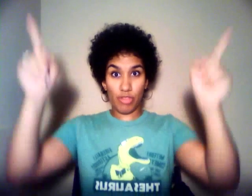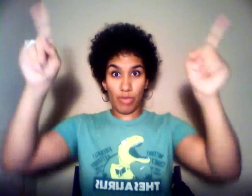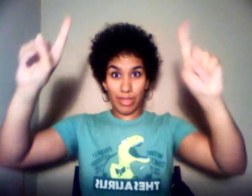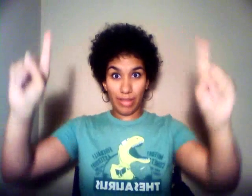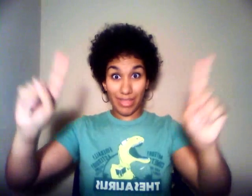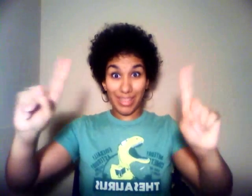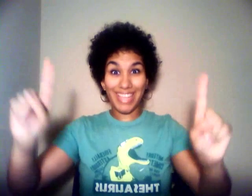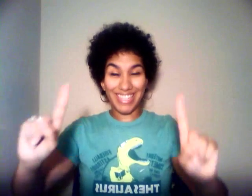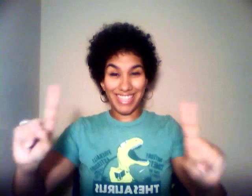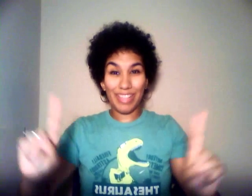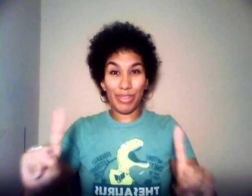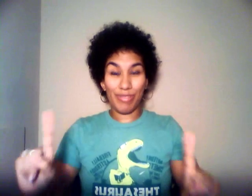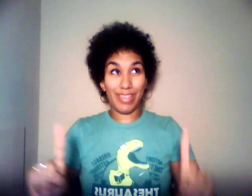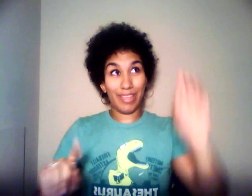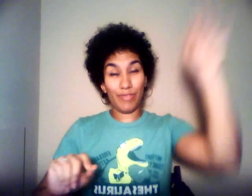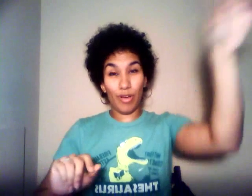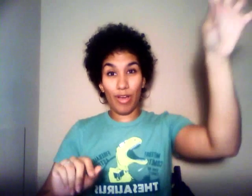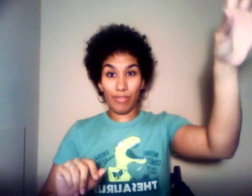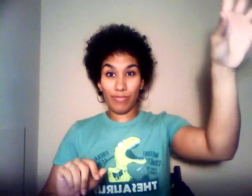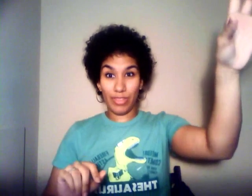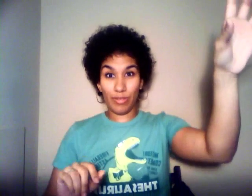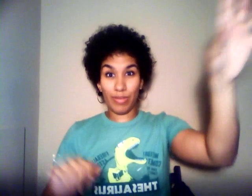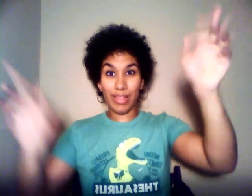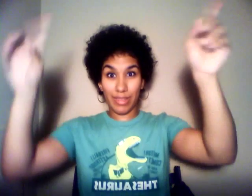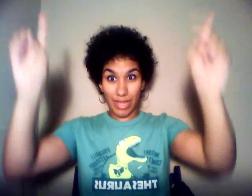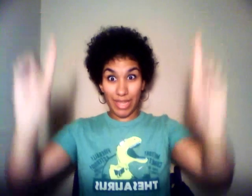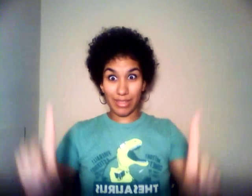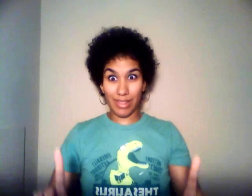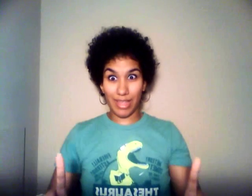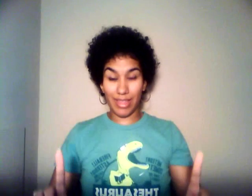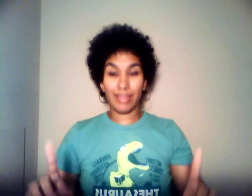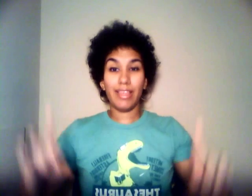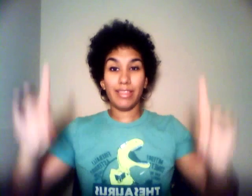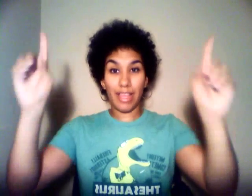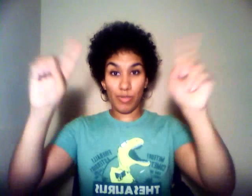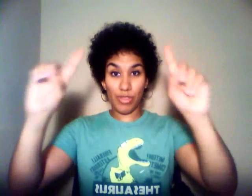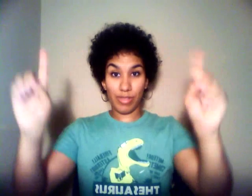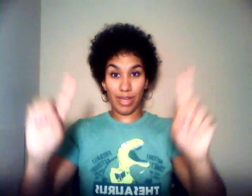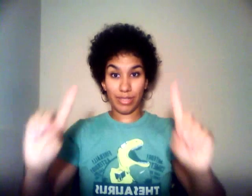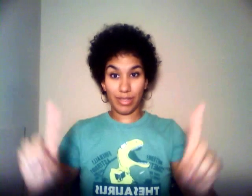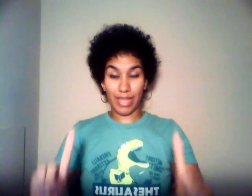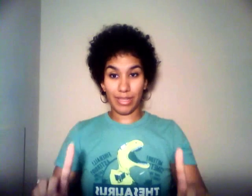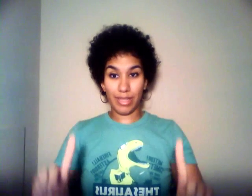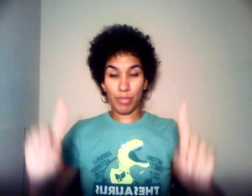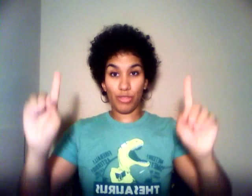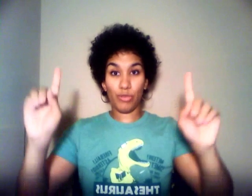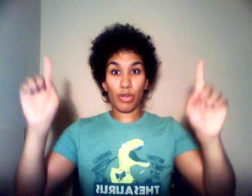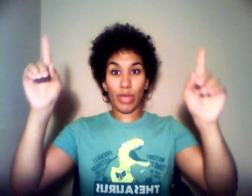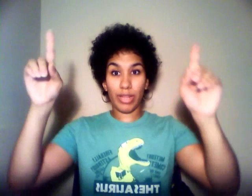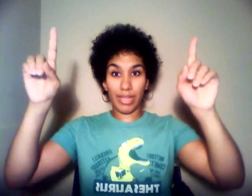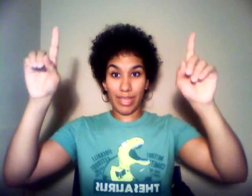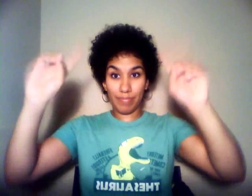straight down, like the lightning does when you see it far off in the horizon. It kind of does like that. That's what you're signing, lightning, but you do it quickly like